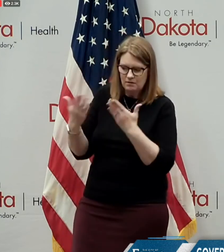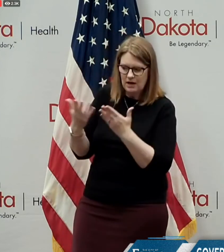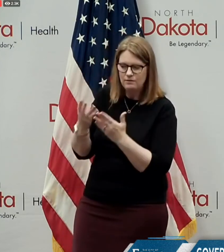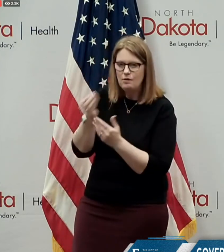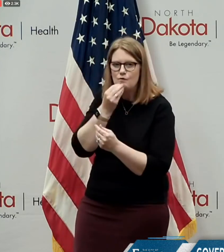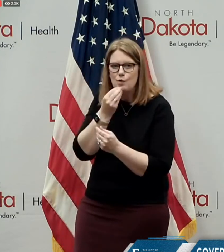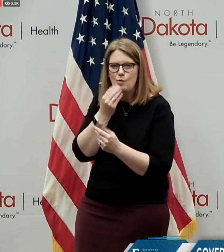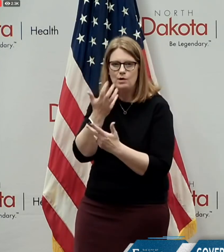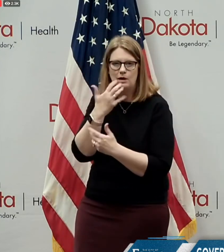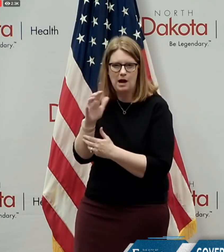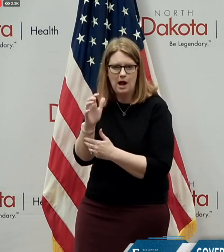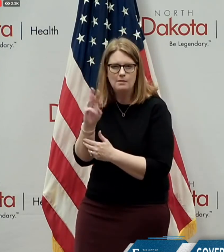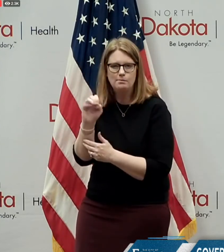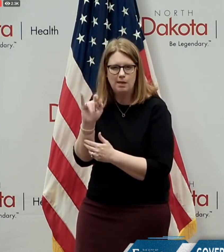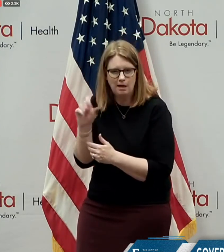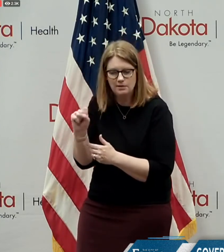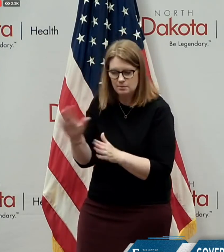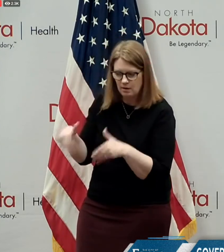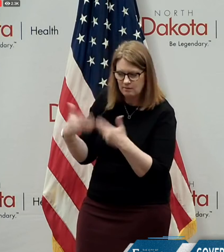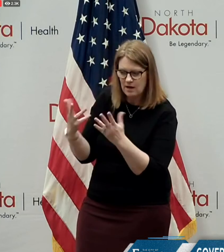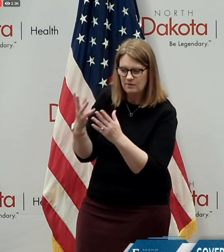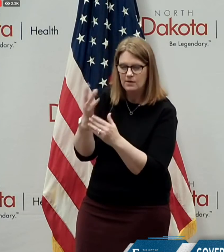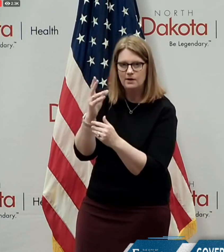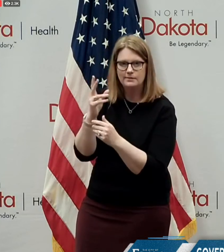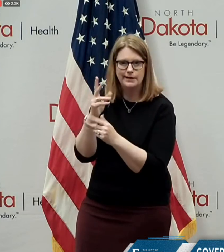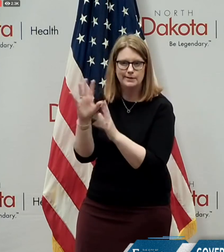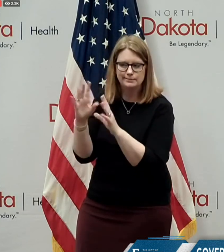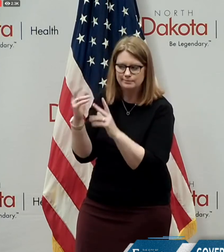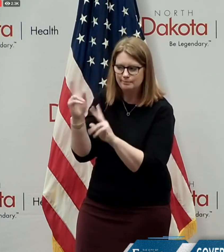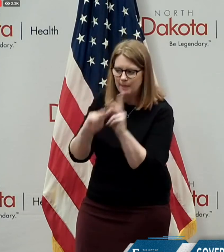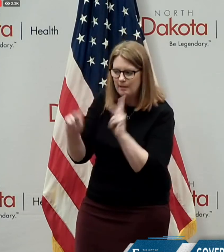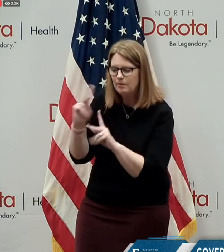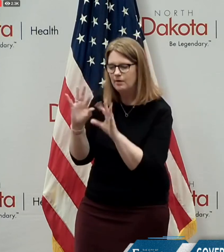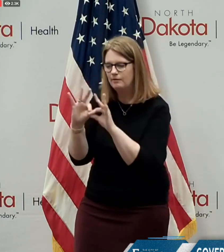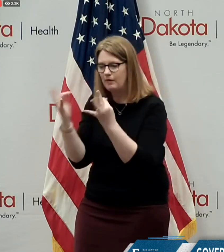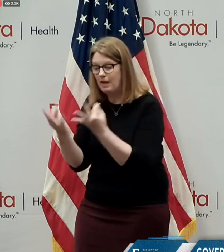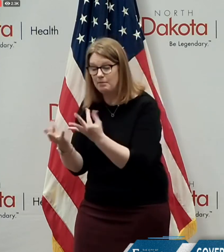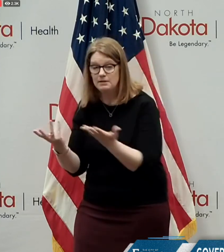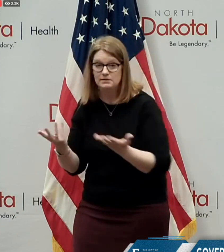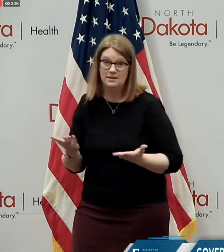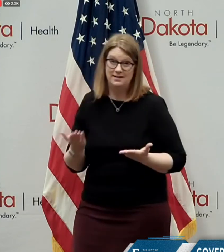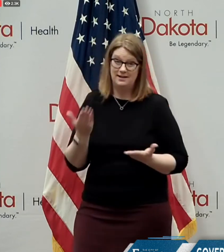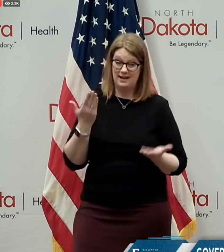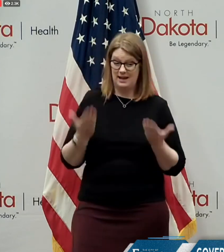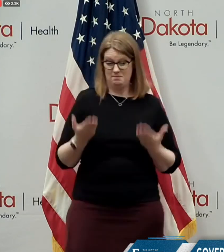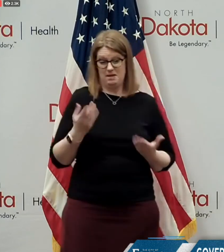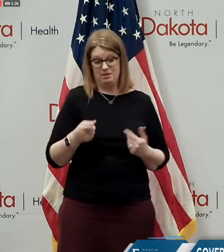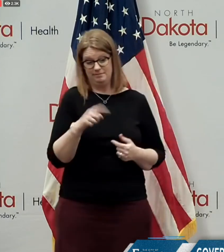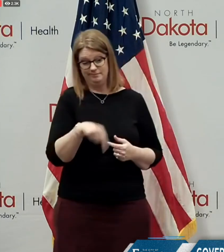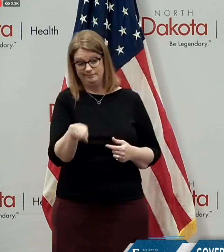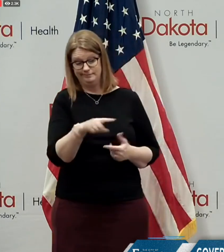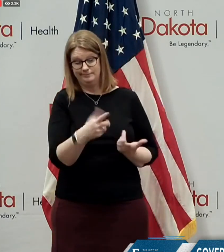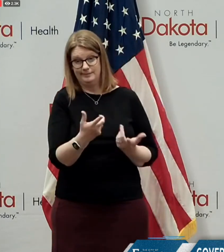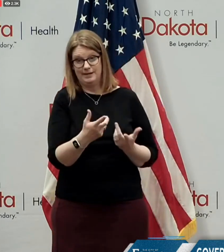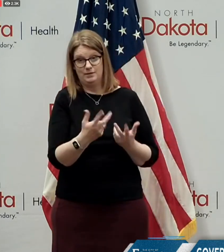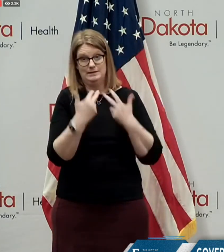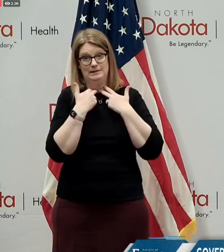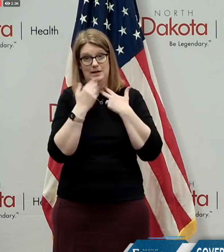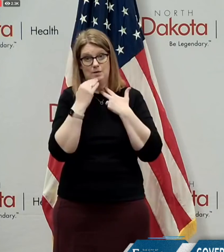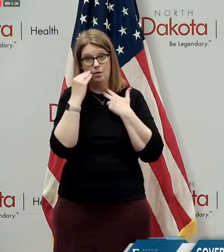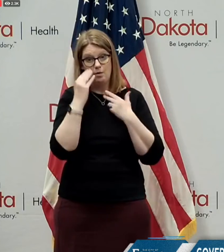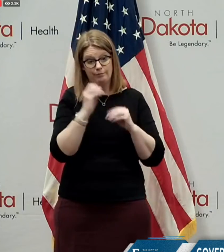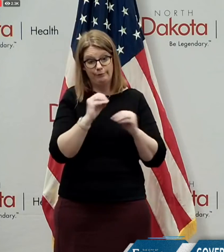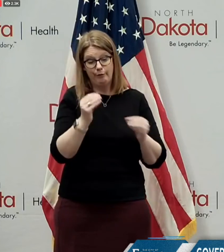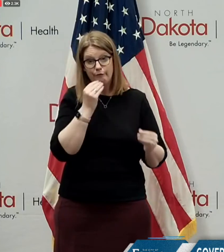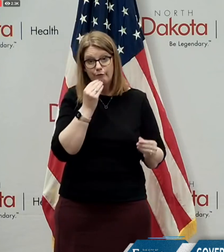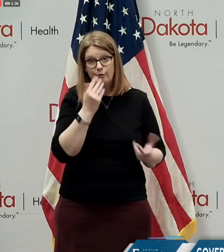meals to individuals or families in quarantine at shelters or in their homes who may not have had a way to receive food. Daily